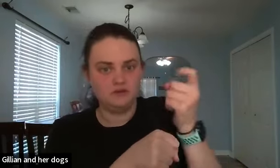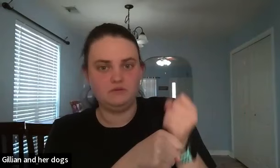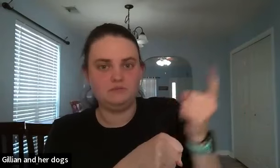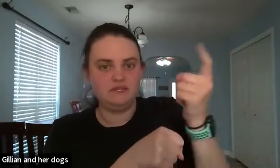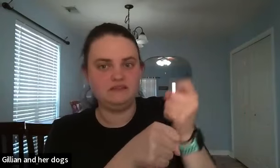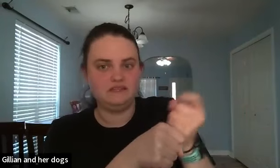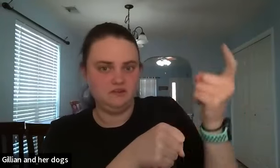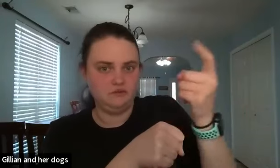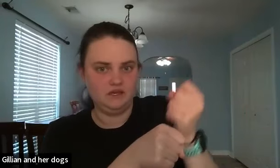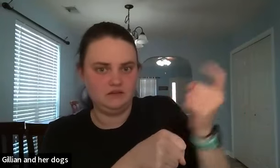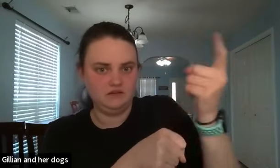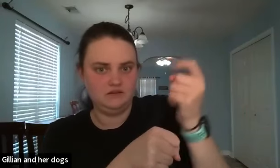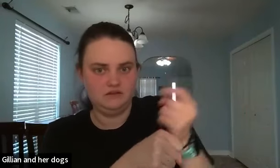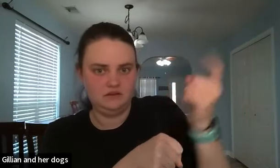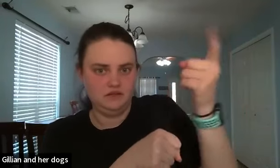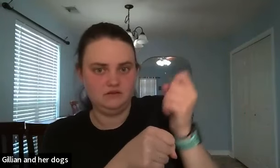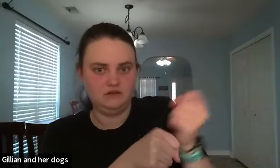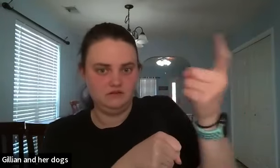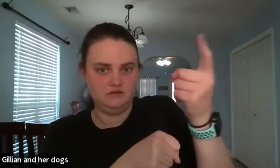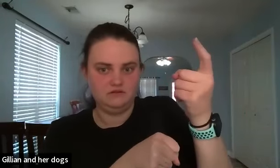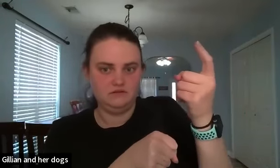like repeatedly doing it yearly.